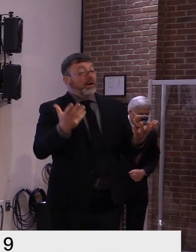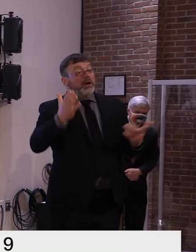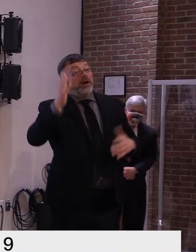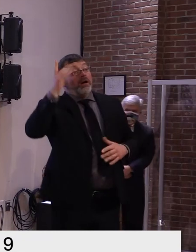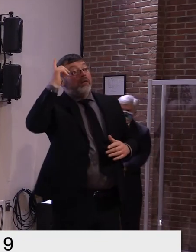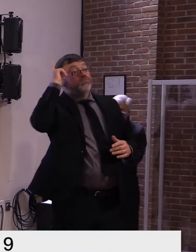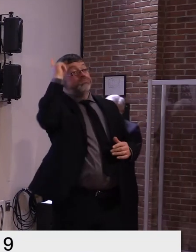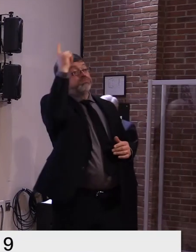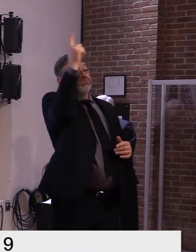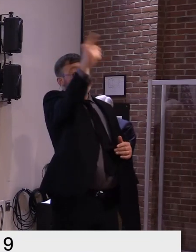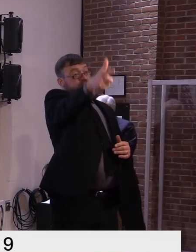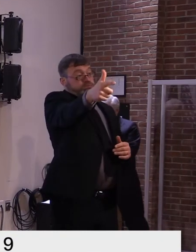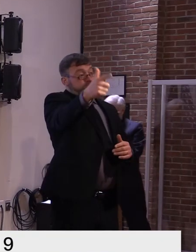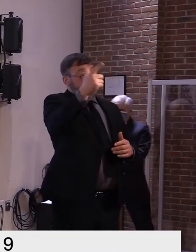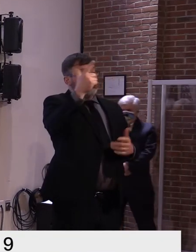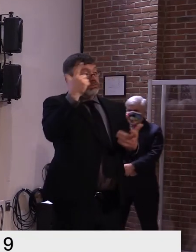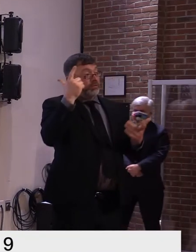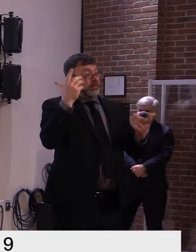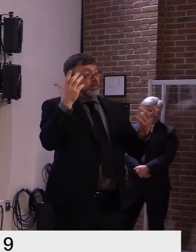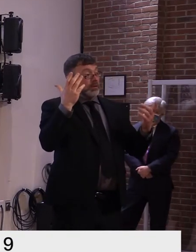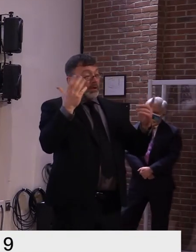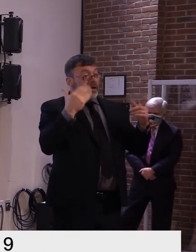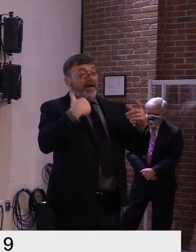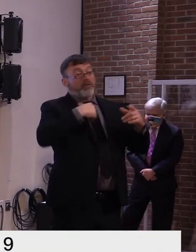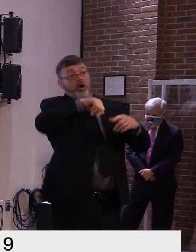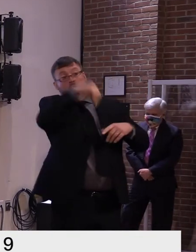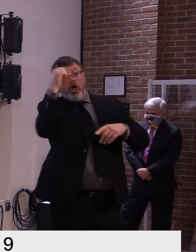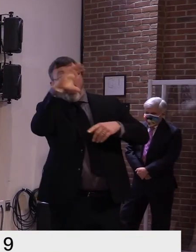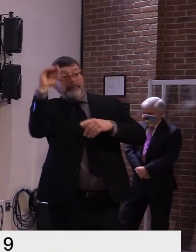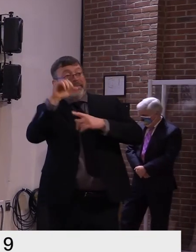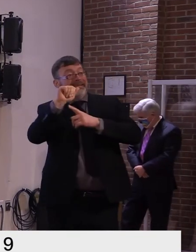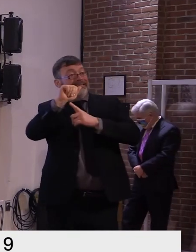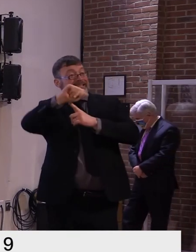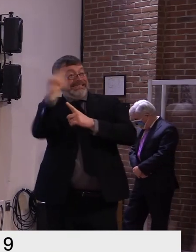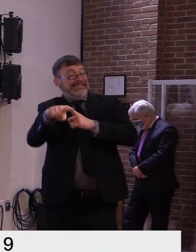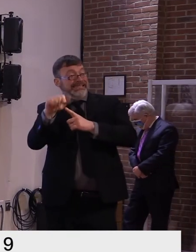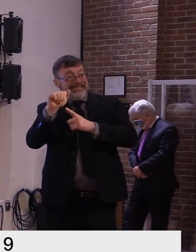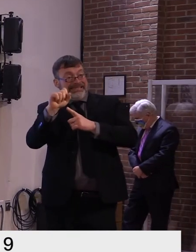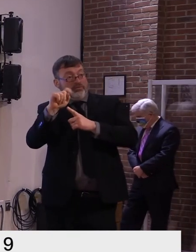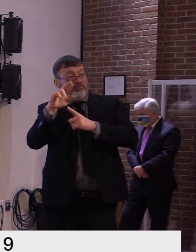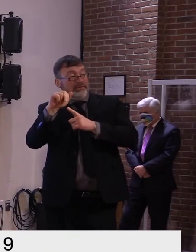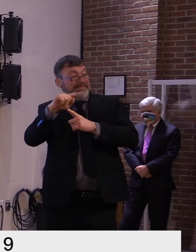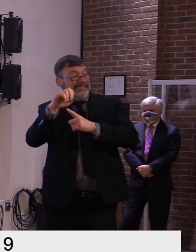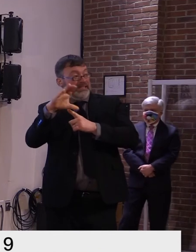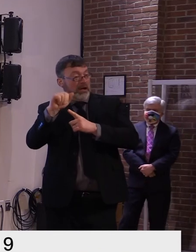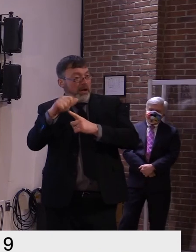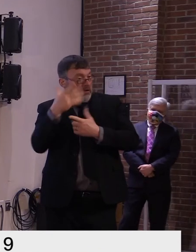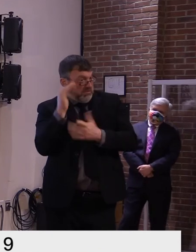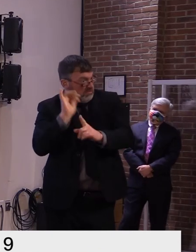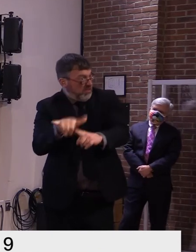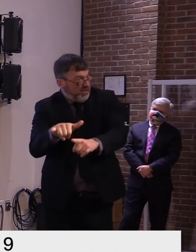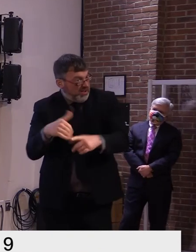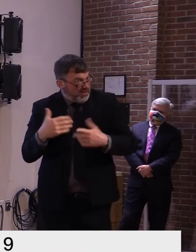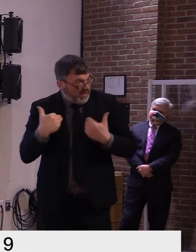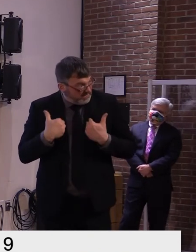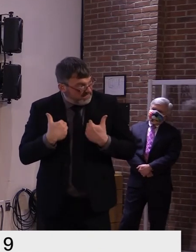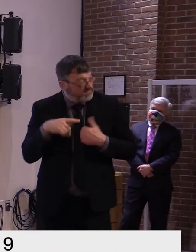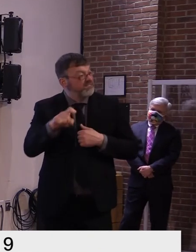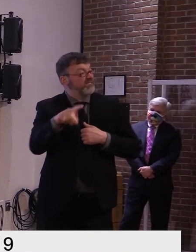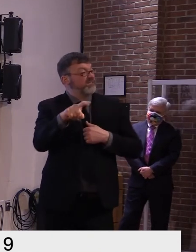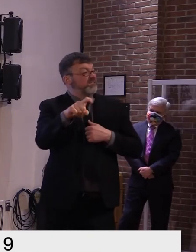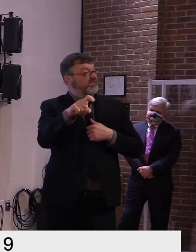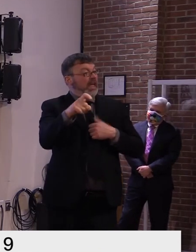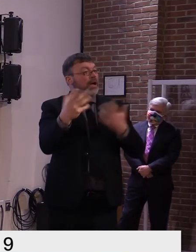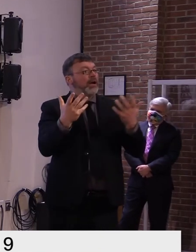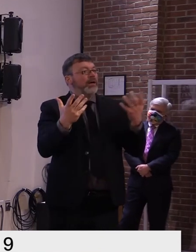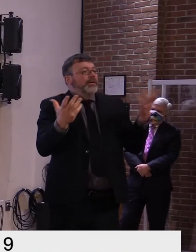whether it's AstraZeneca or who knows what, that would potentially be licensed and have